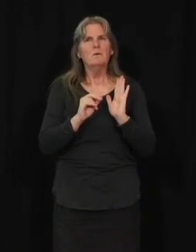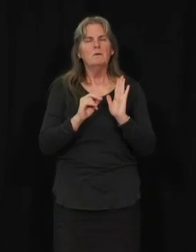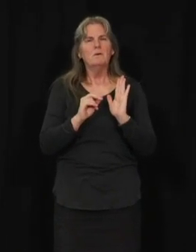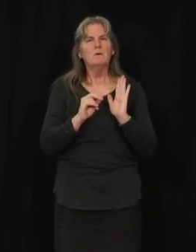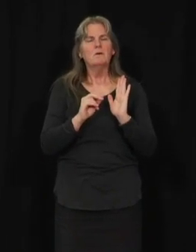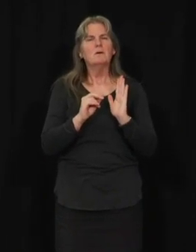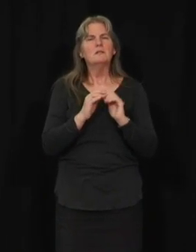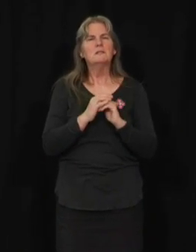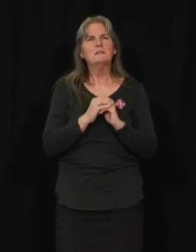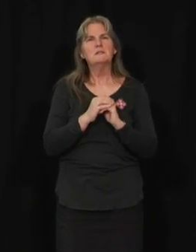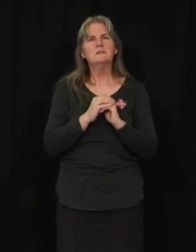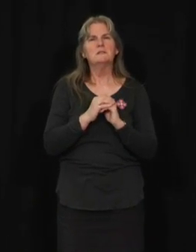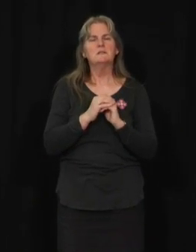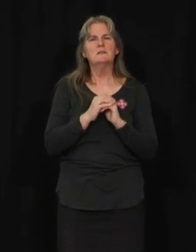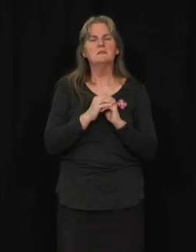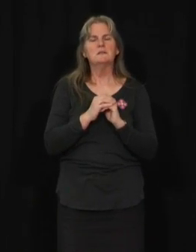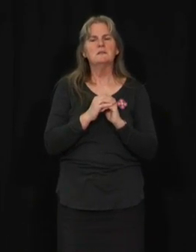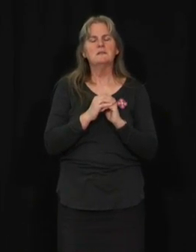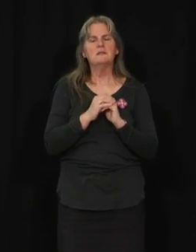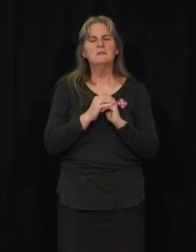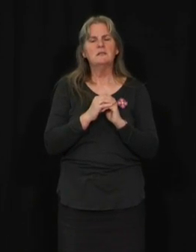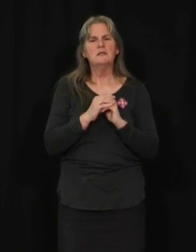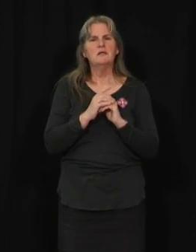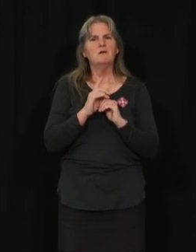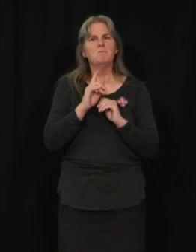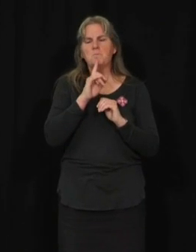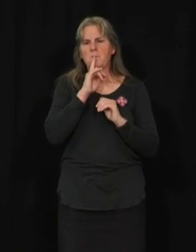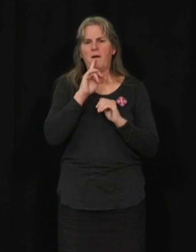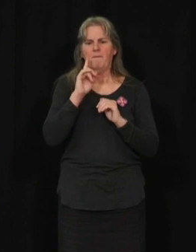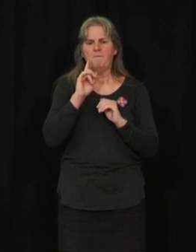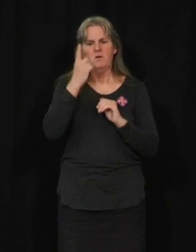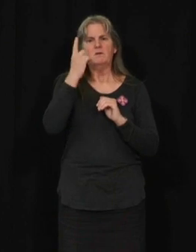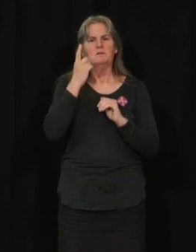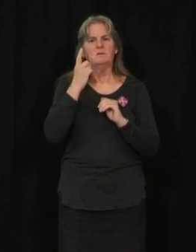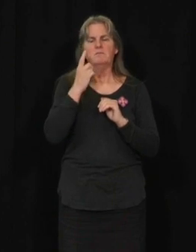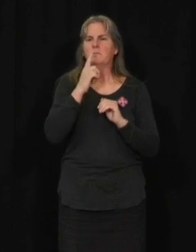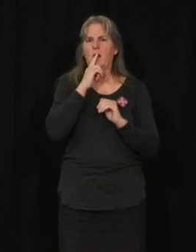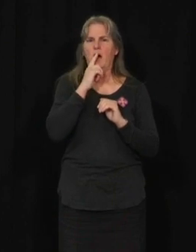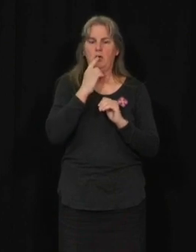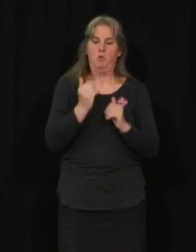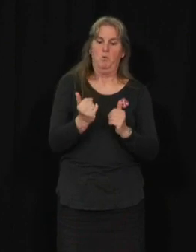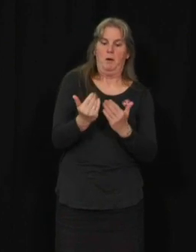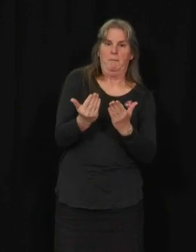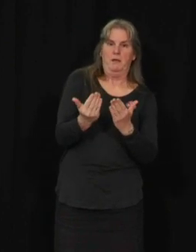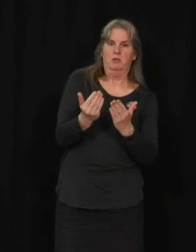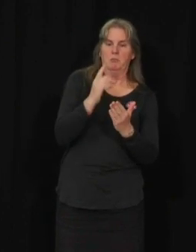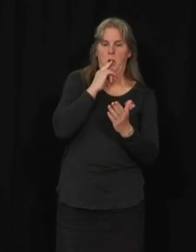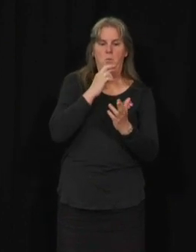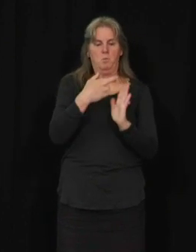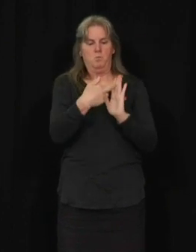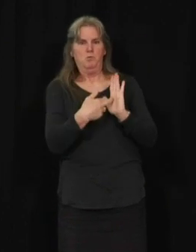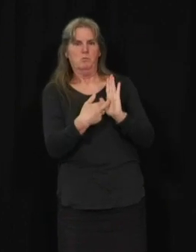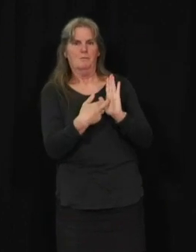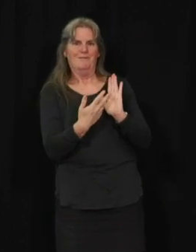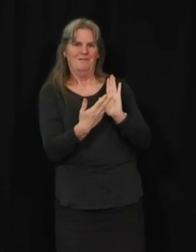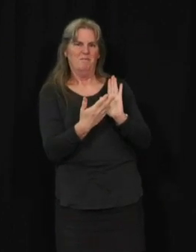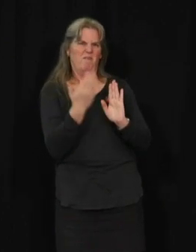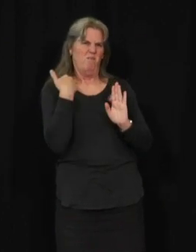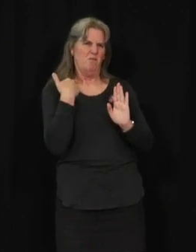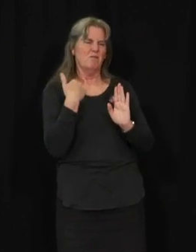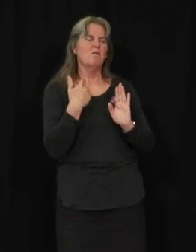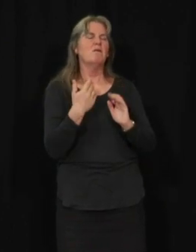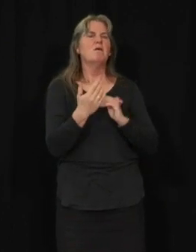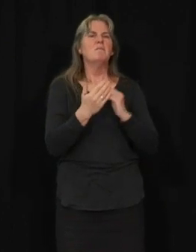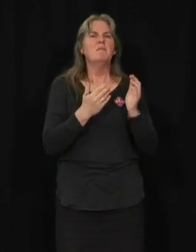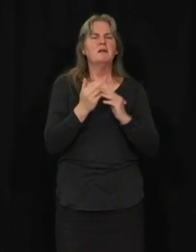remember that this wasn't a rule in the first place. It was a recommendation, and so